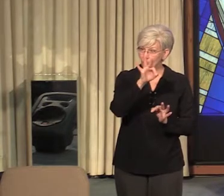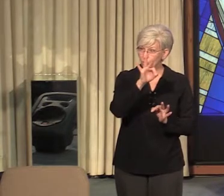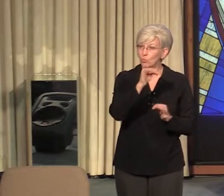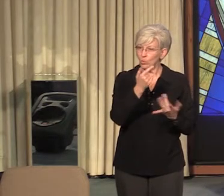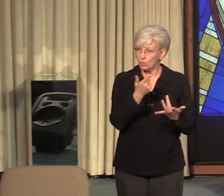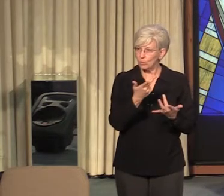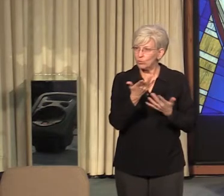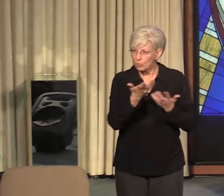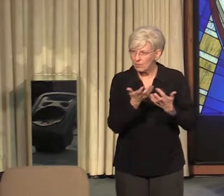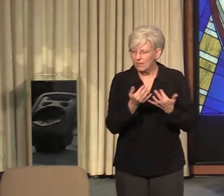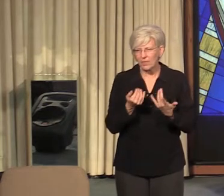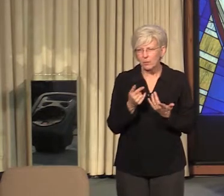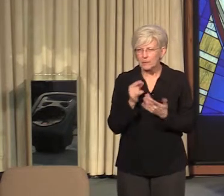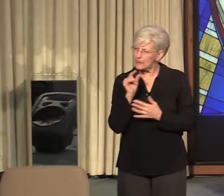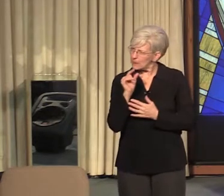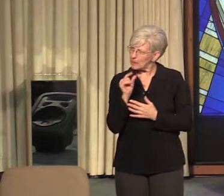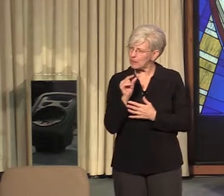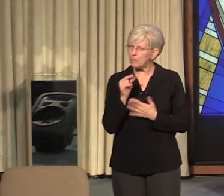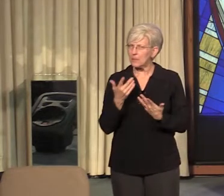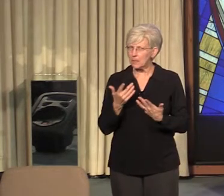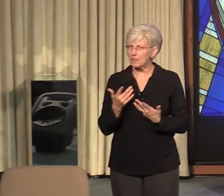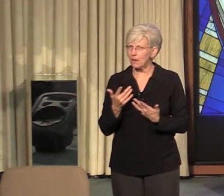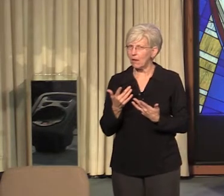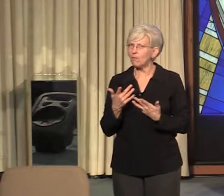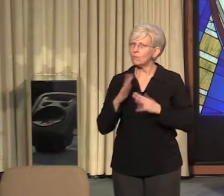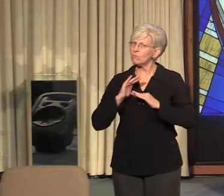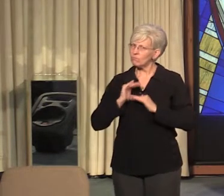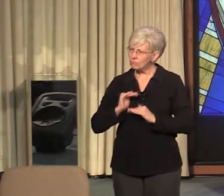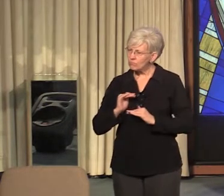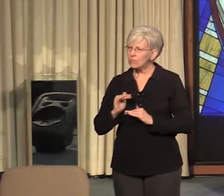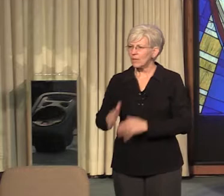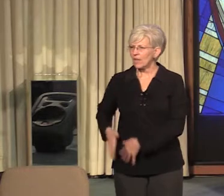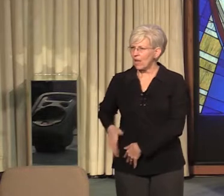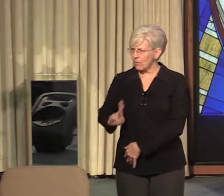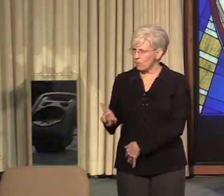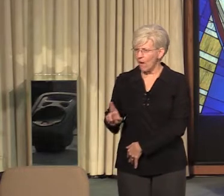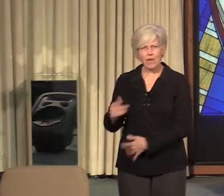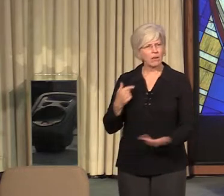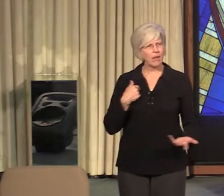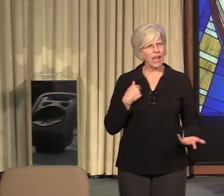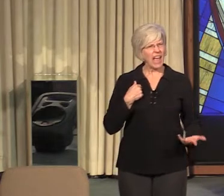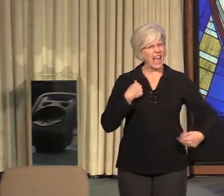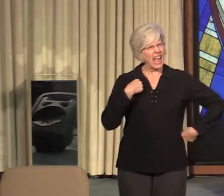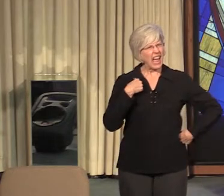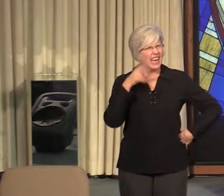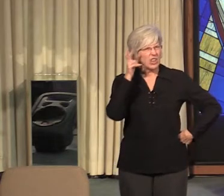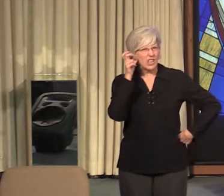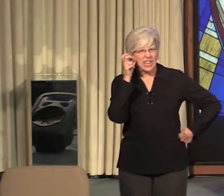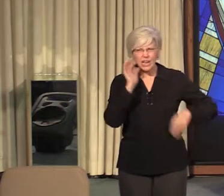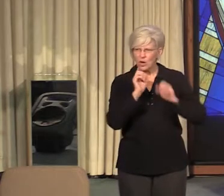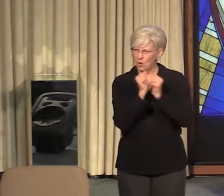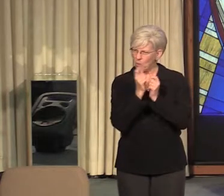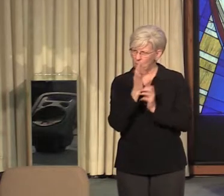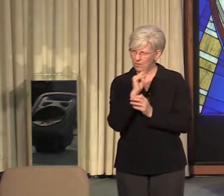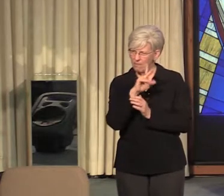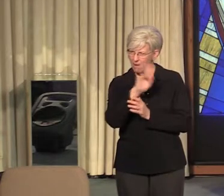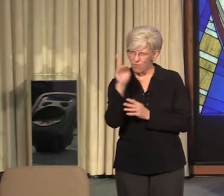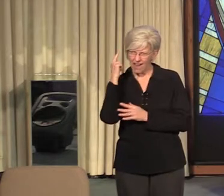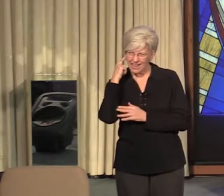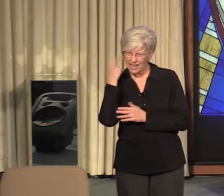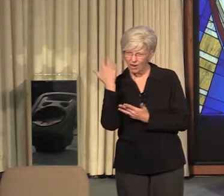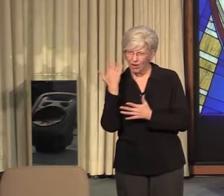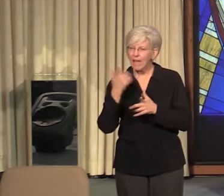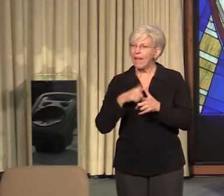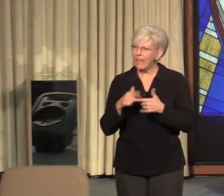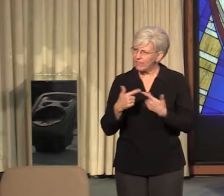response in the leg, but I felt better. And I found that I began to hear with the right ear. Then gradually